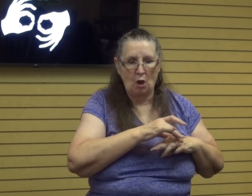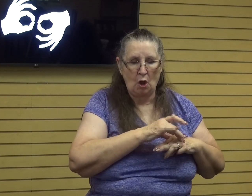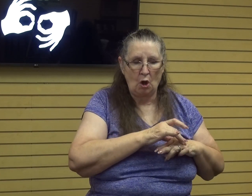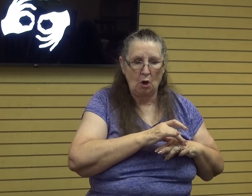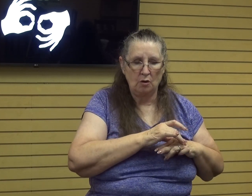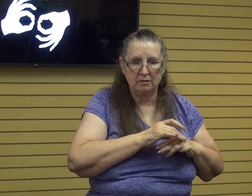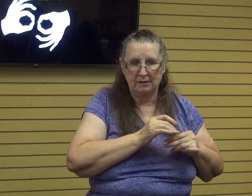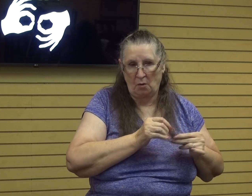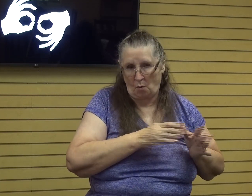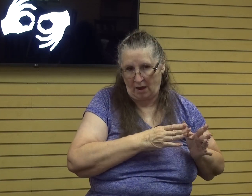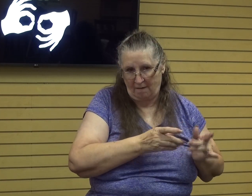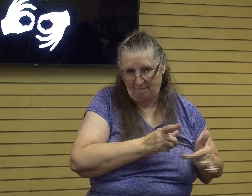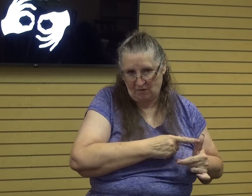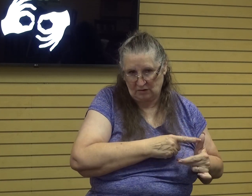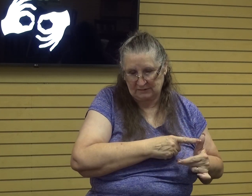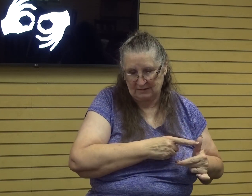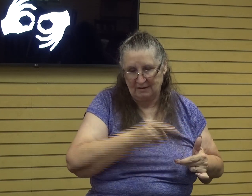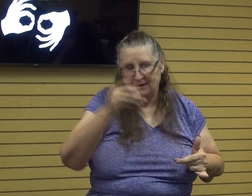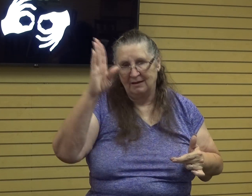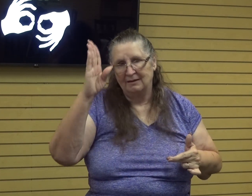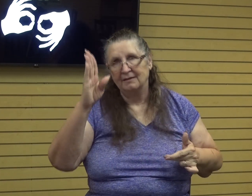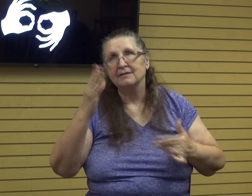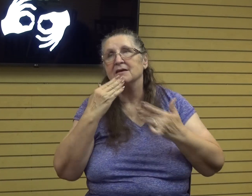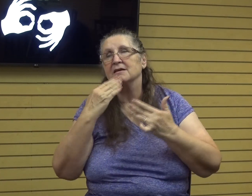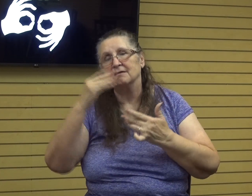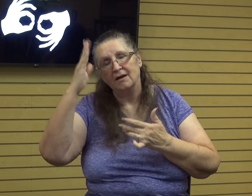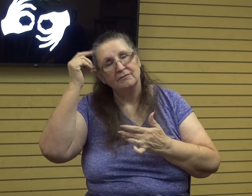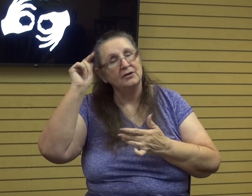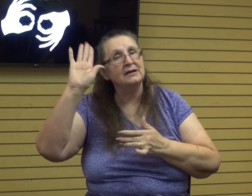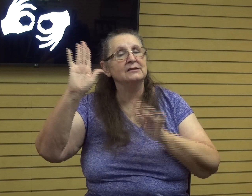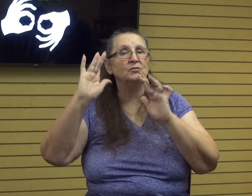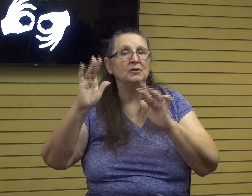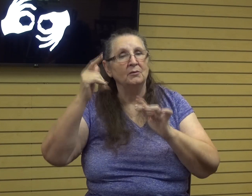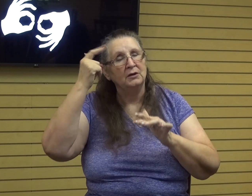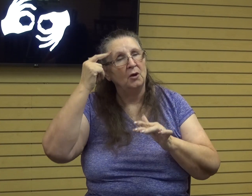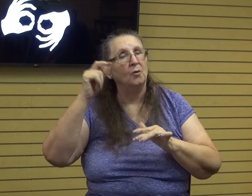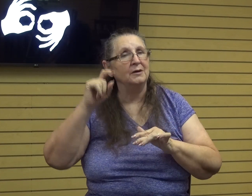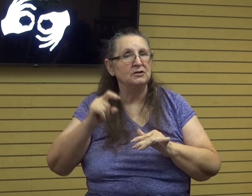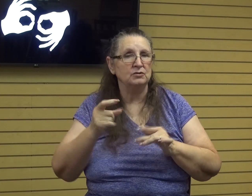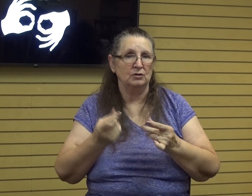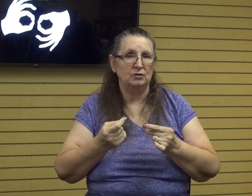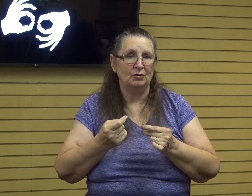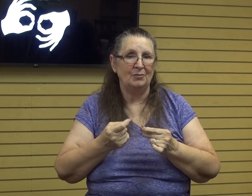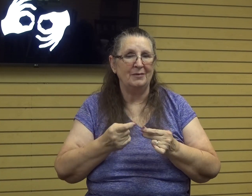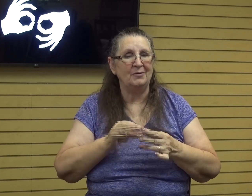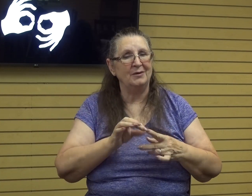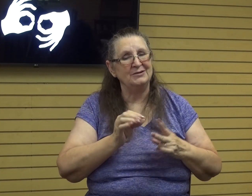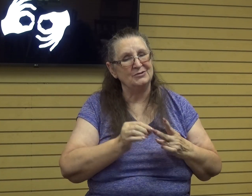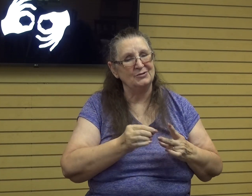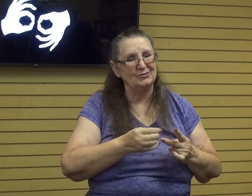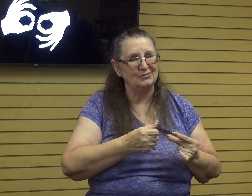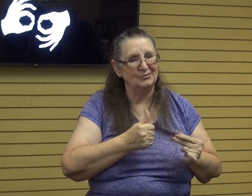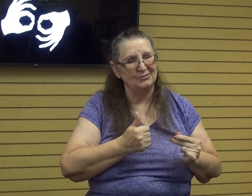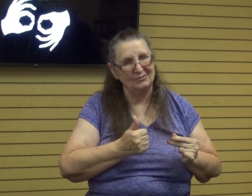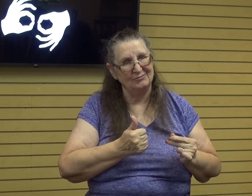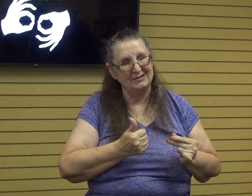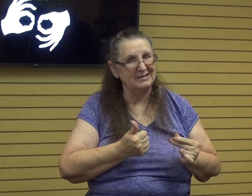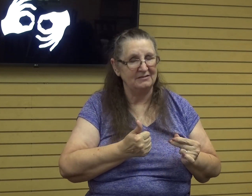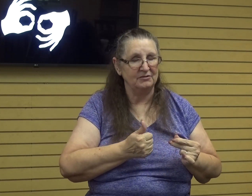first. But thank God for his mercy. We know what we should do, but we still choose to do otherwise. But it takes godly wisdom to